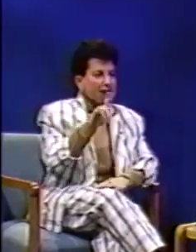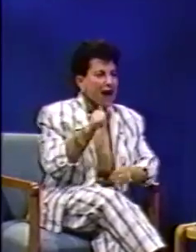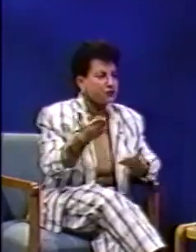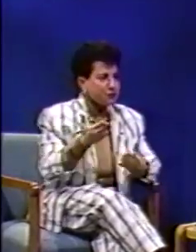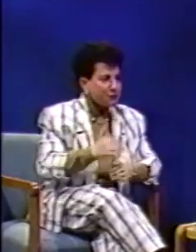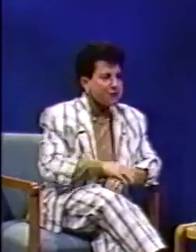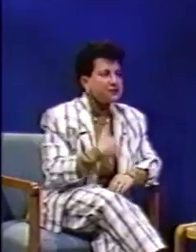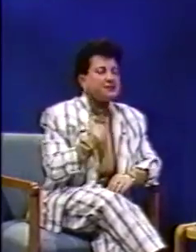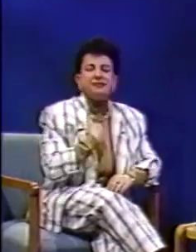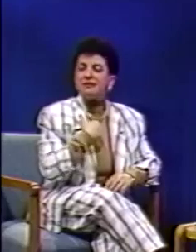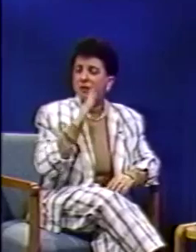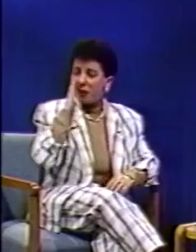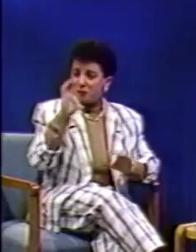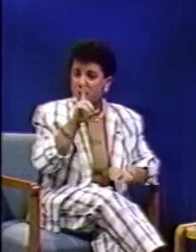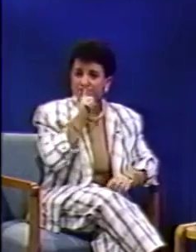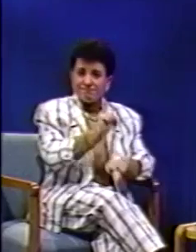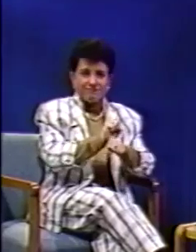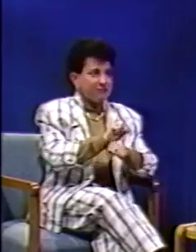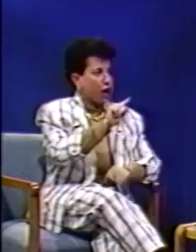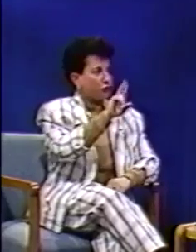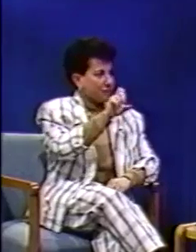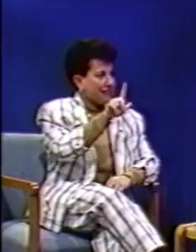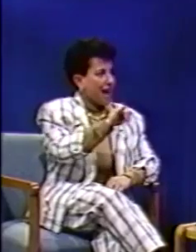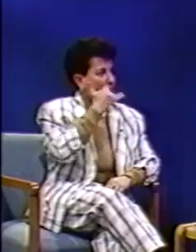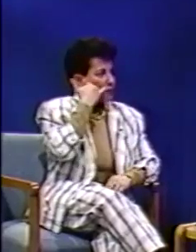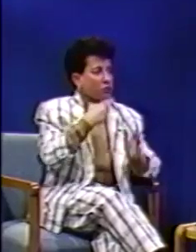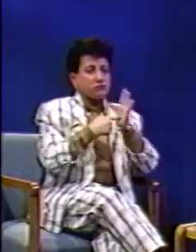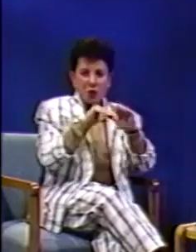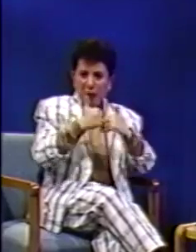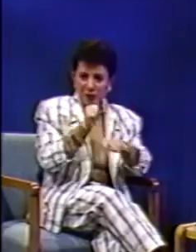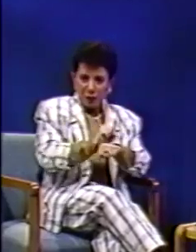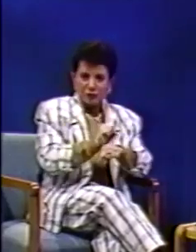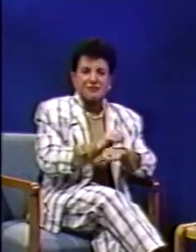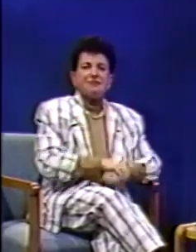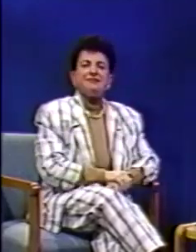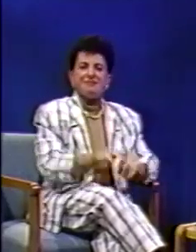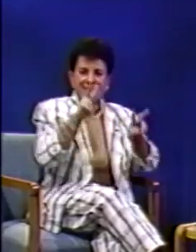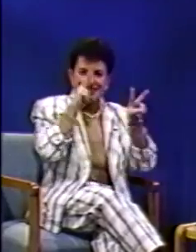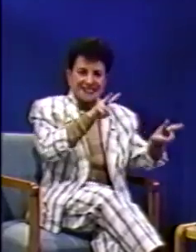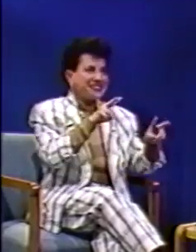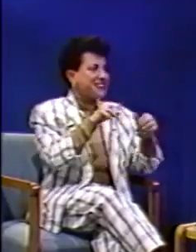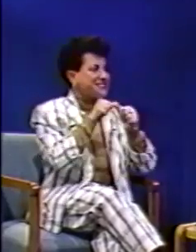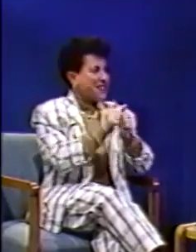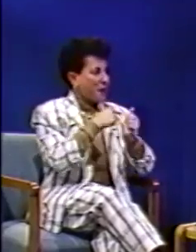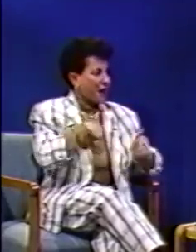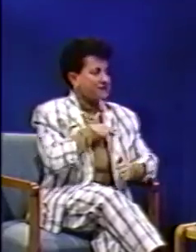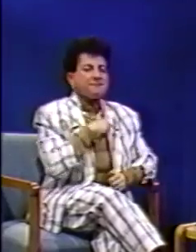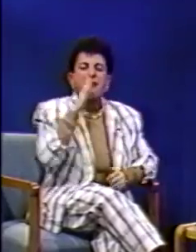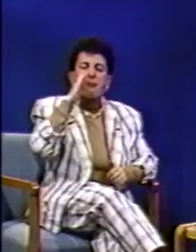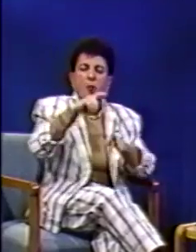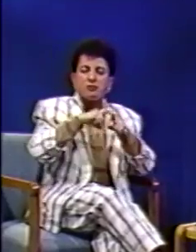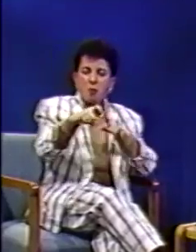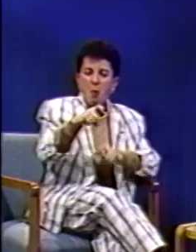We're here talking about the New York relay system. And right now we're going to make a relay call on the